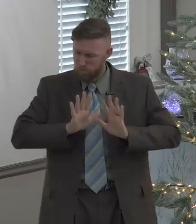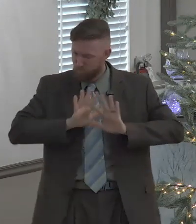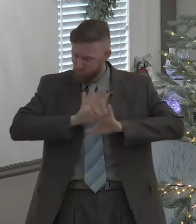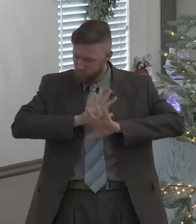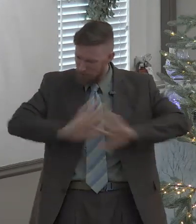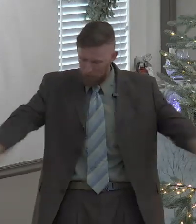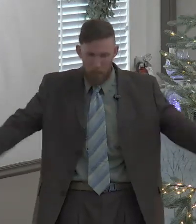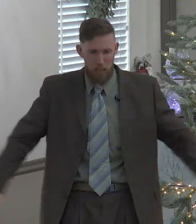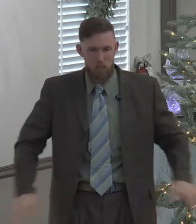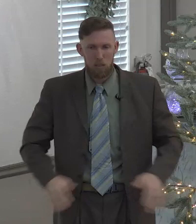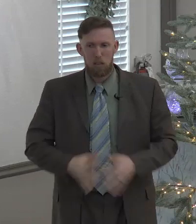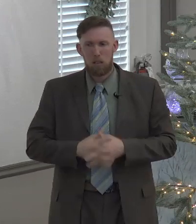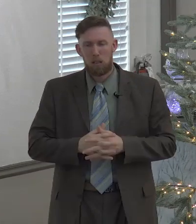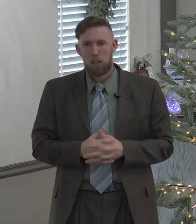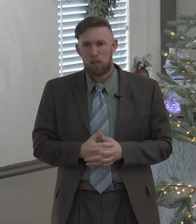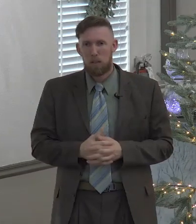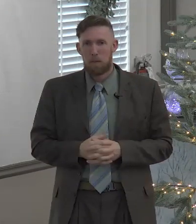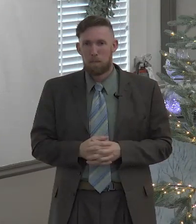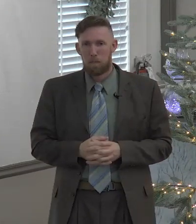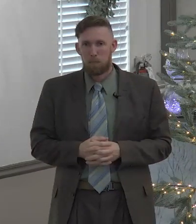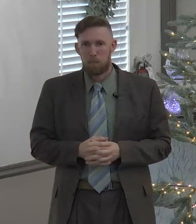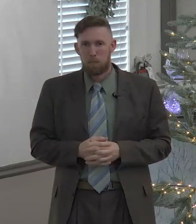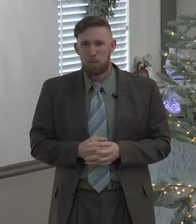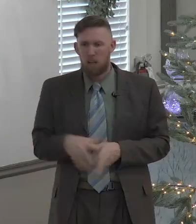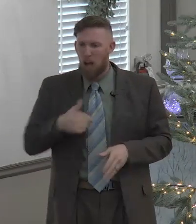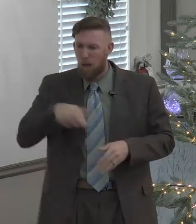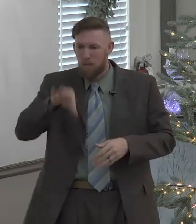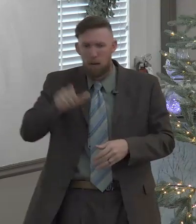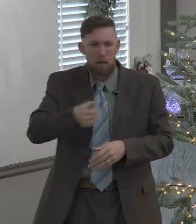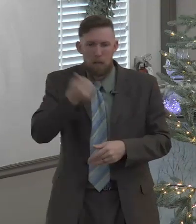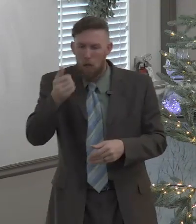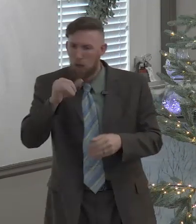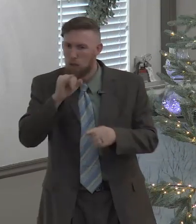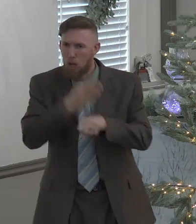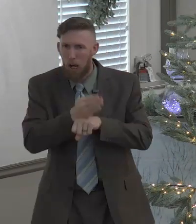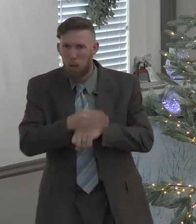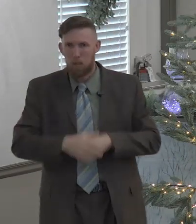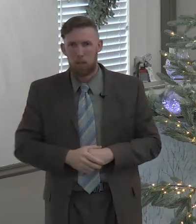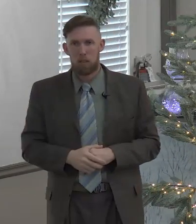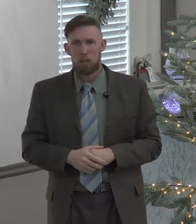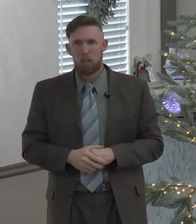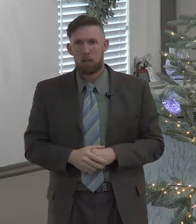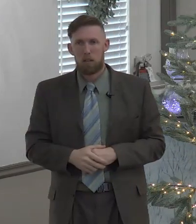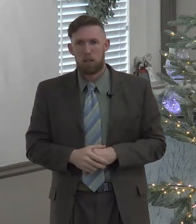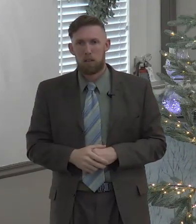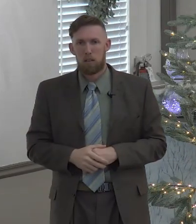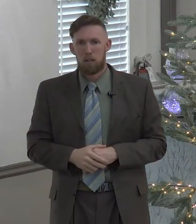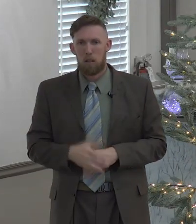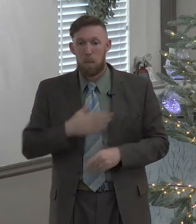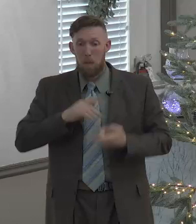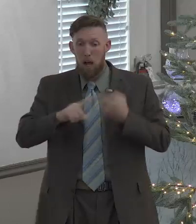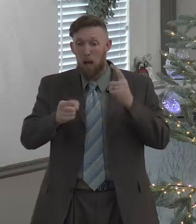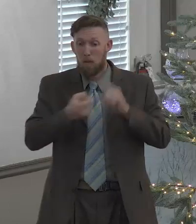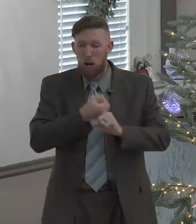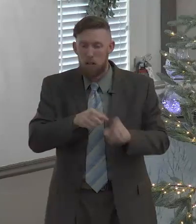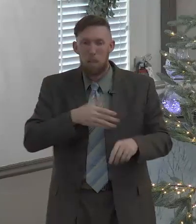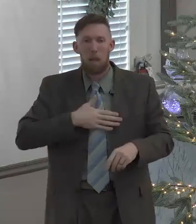And he puts down his fear. I don't care. I don't care if I lose my job. I'll get another